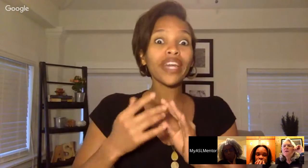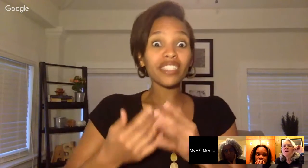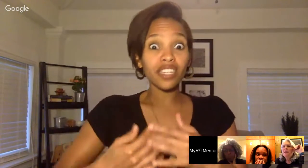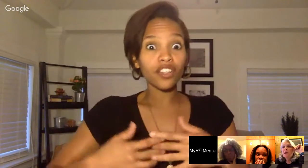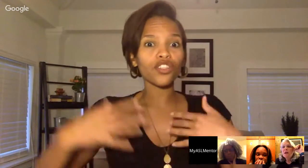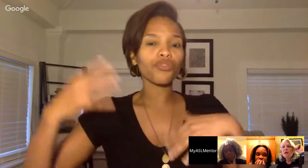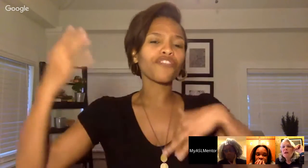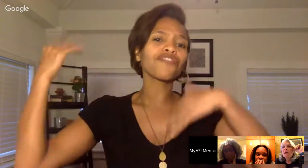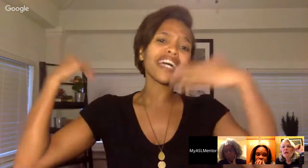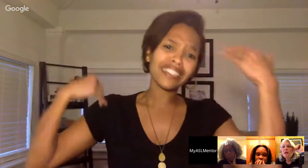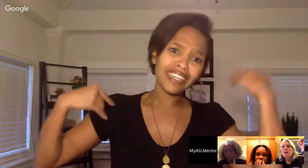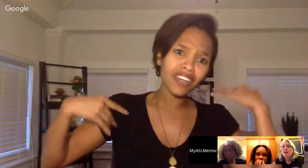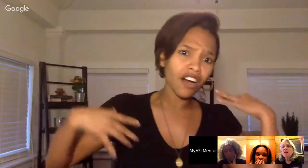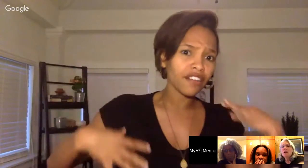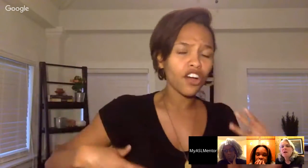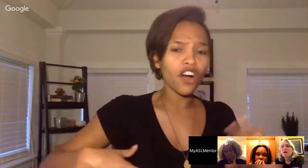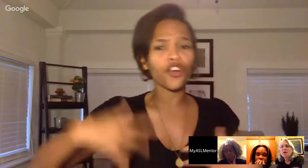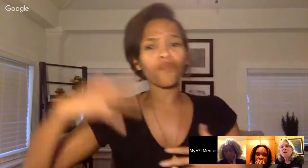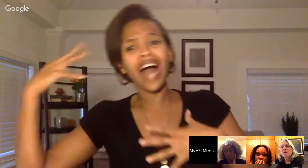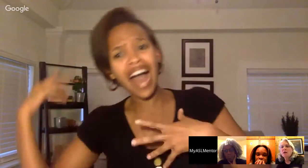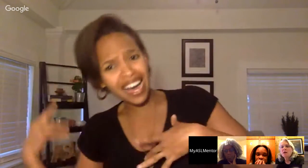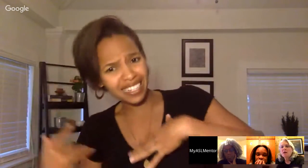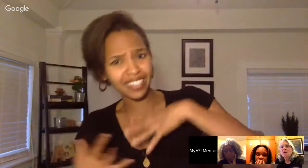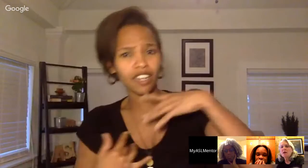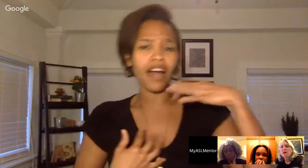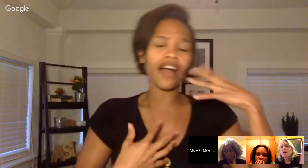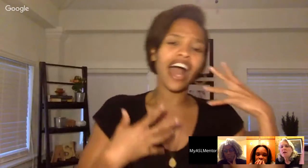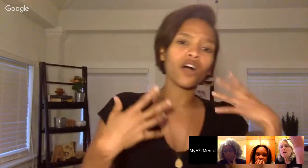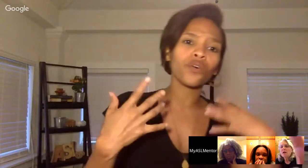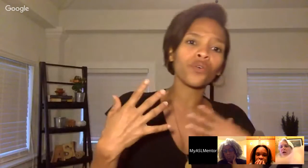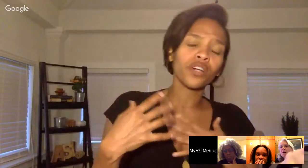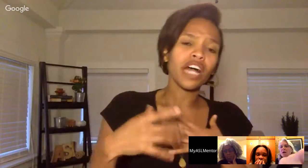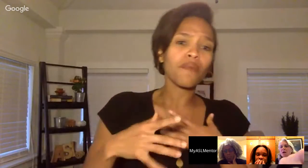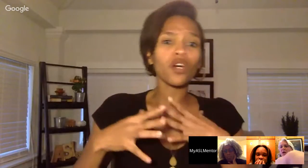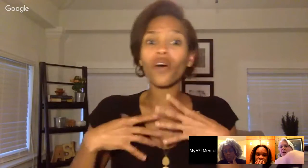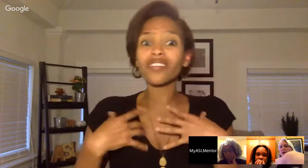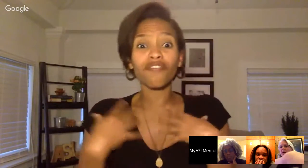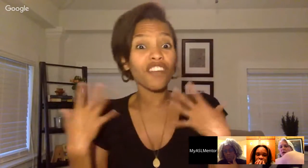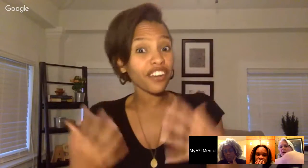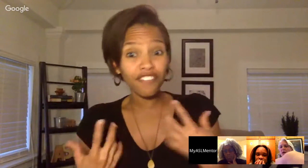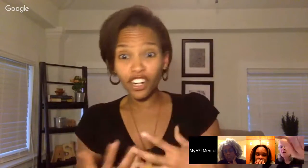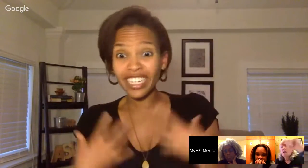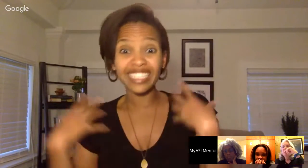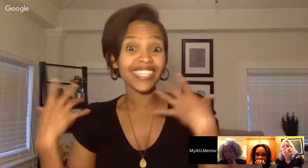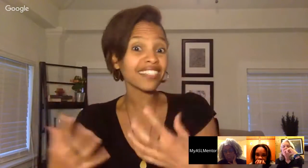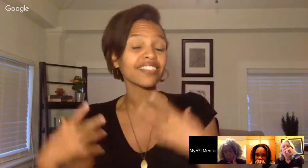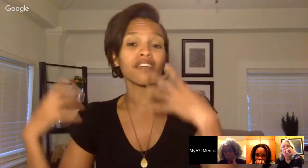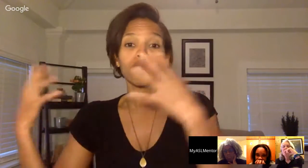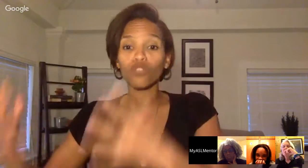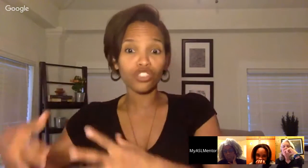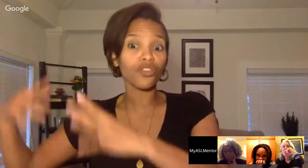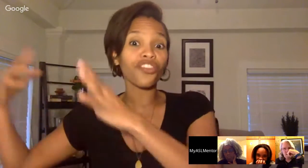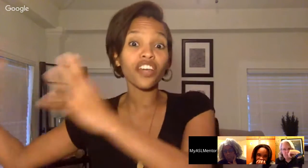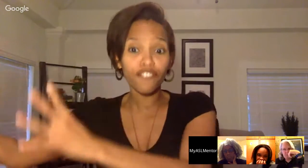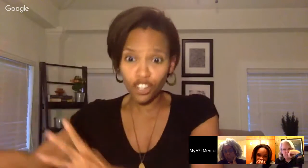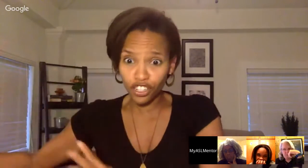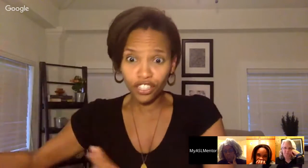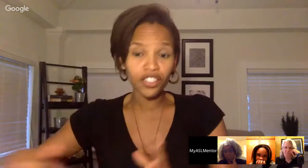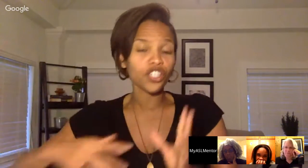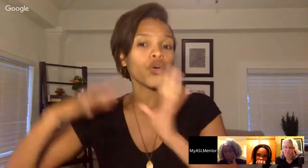going into reflecting on her past and about how, I mean, it was a very, very intensely emotional thing for her,